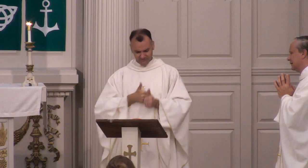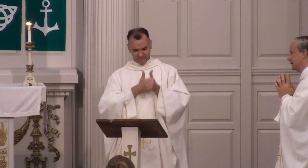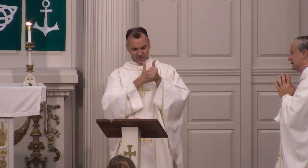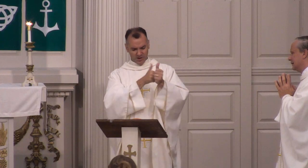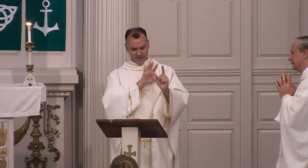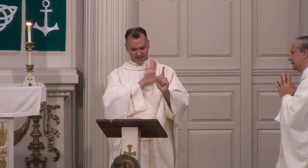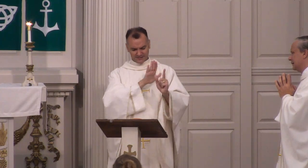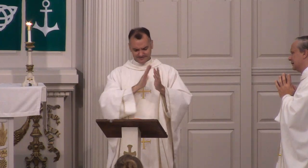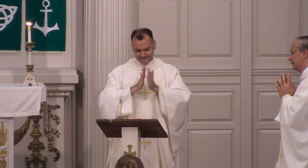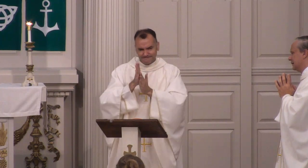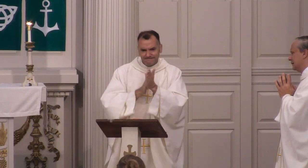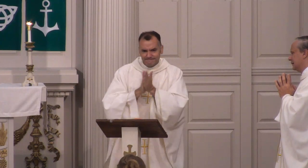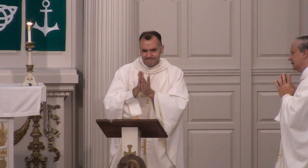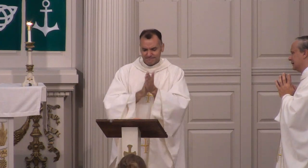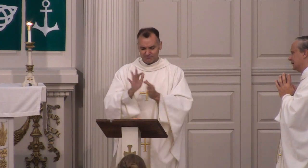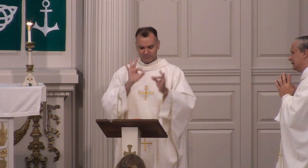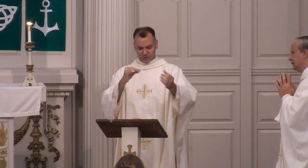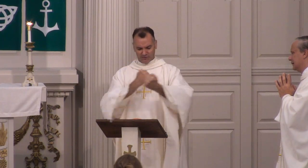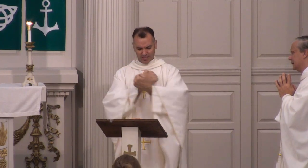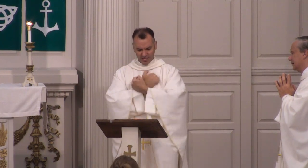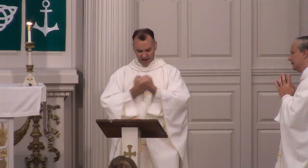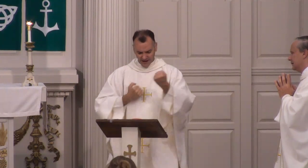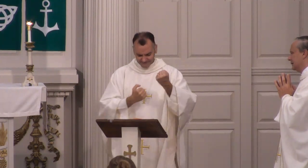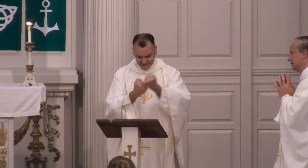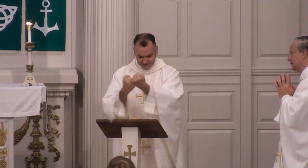and constantly imitate the ardor of his charity.